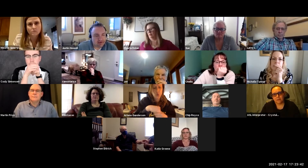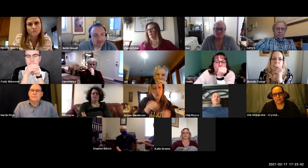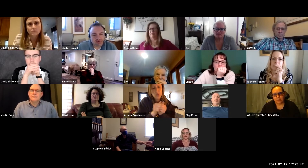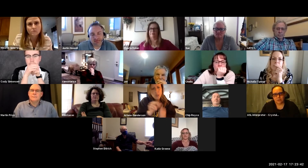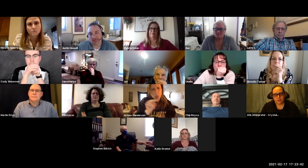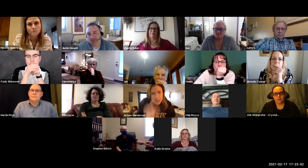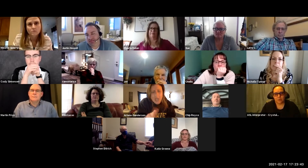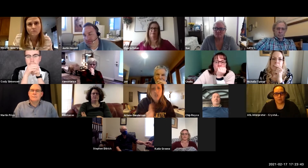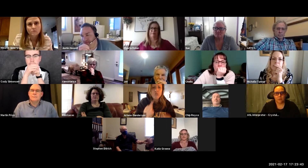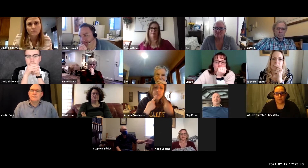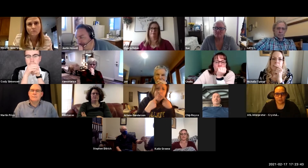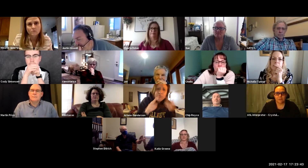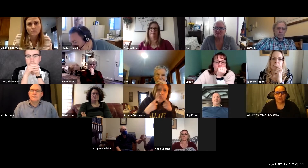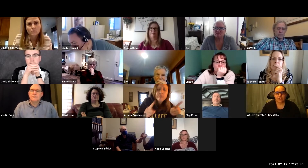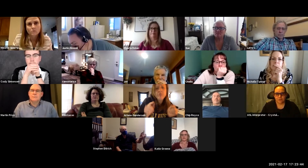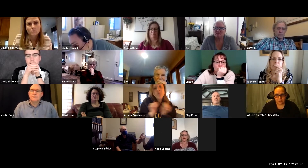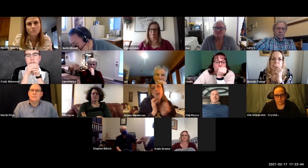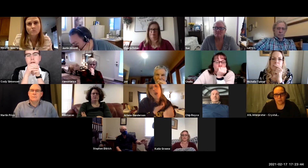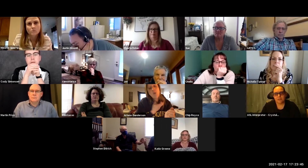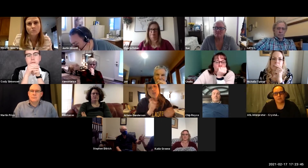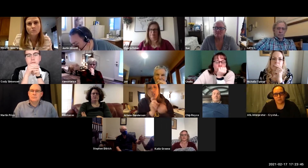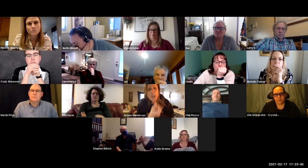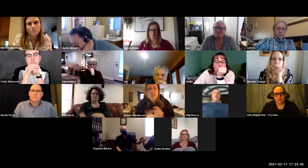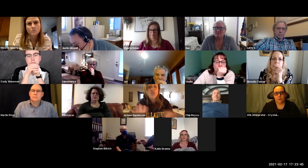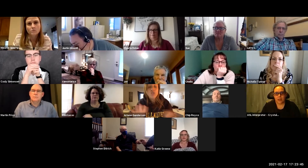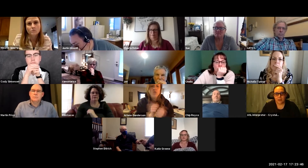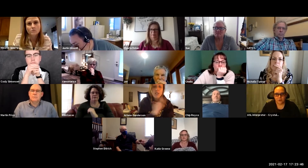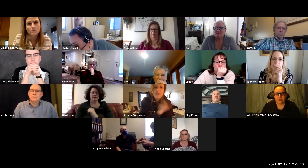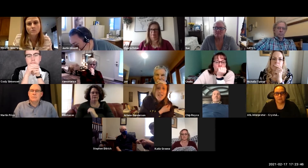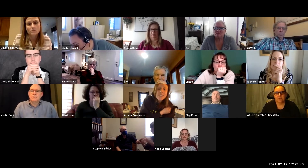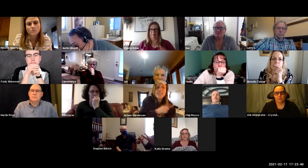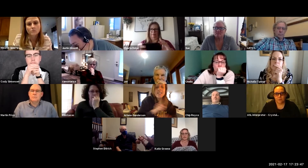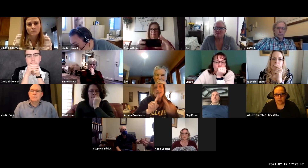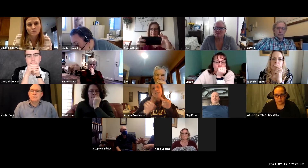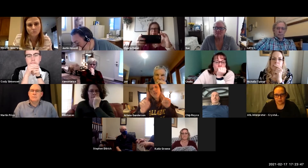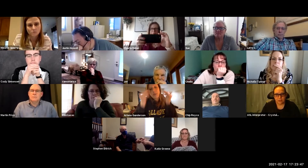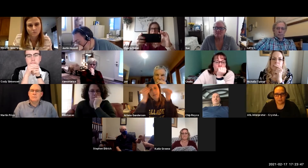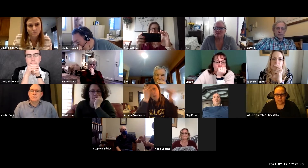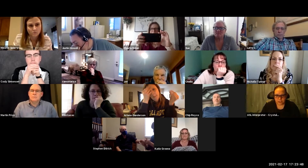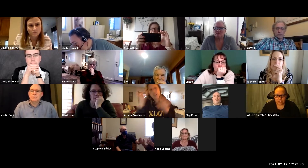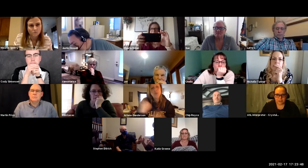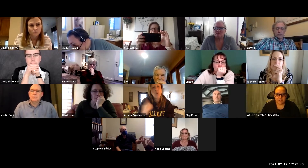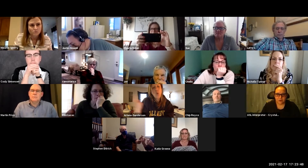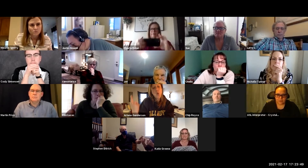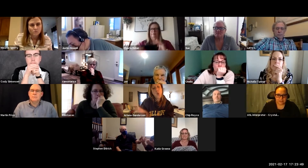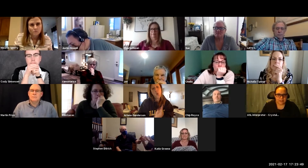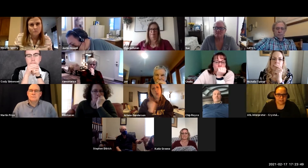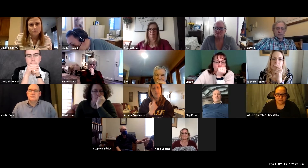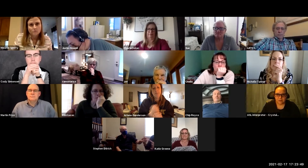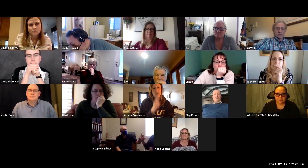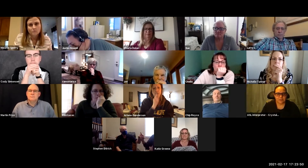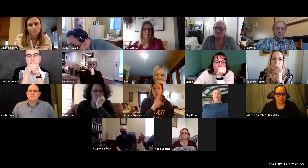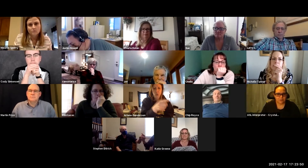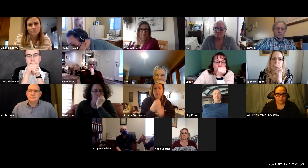that there's been issues, but we want to make sure that everyone is included. So we'll have our announcements, we'll make our changes, our